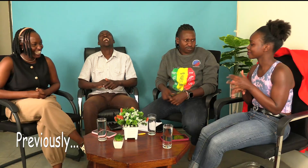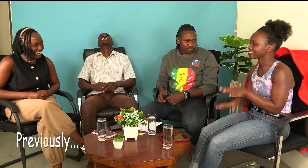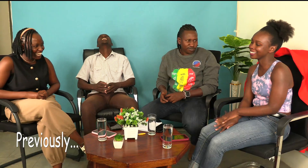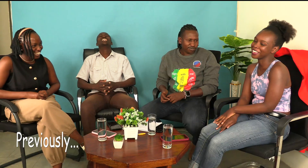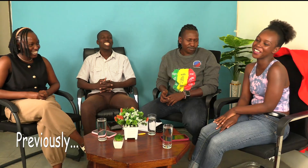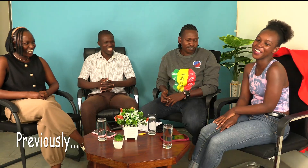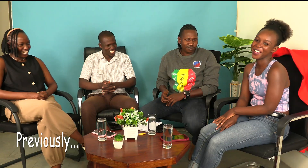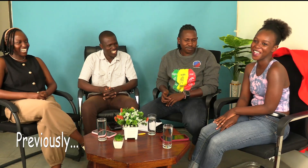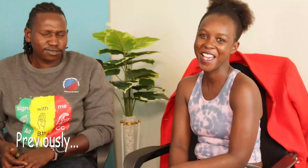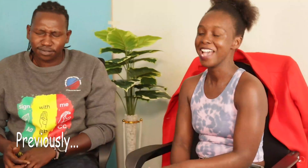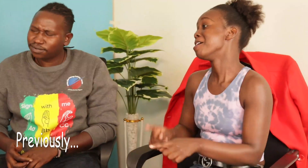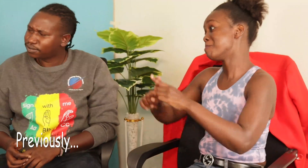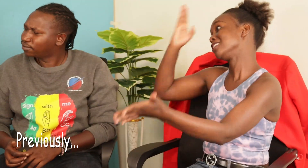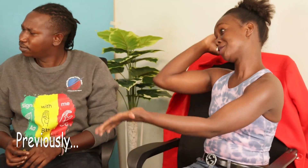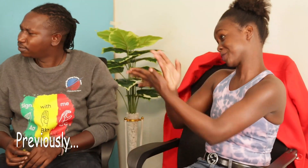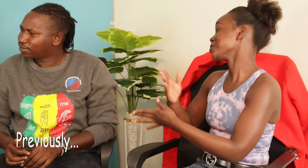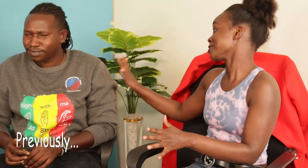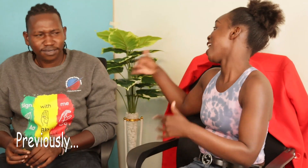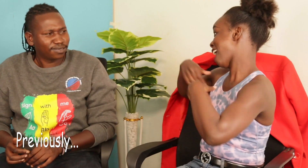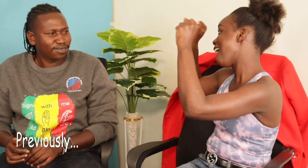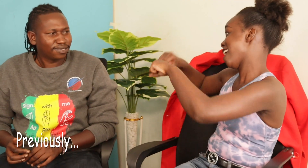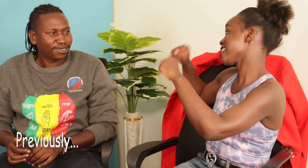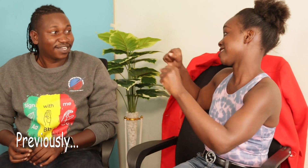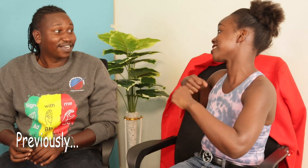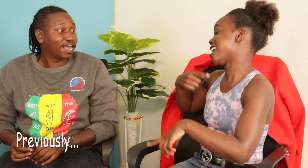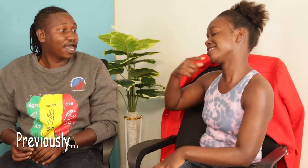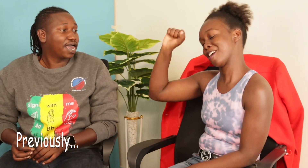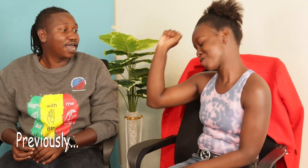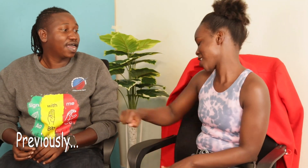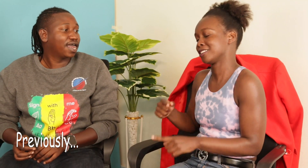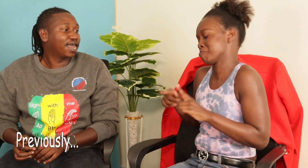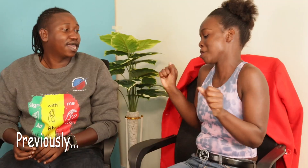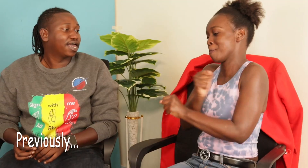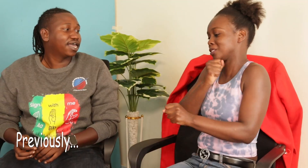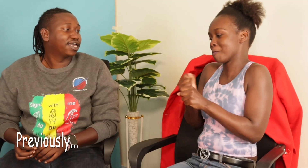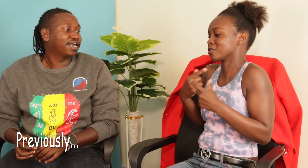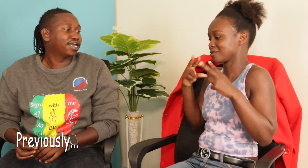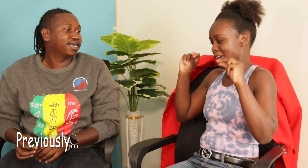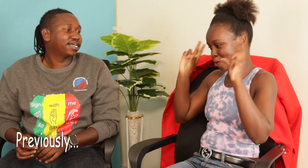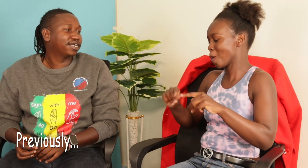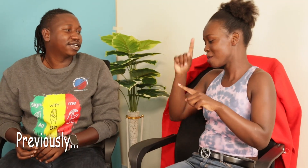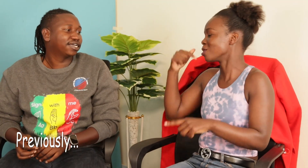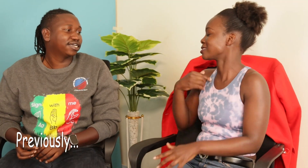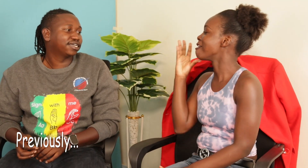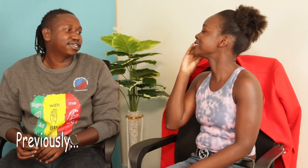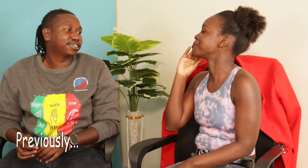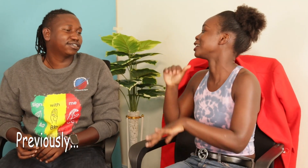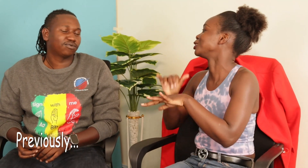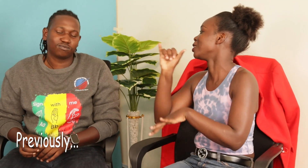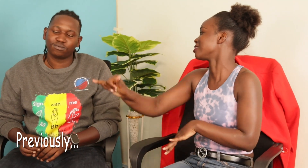No, you have a relationship issue. But that's true. That's true. Yes, I agree. Yeah, that is true. There's no way I can say no. I